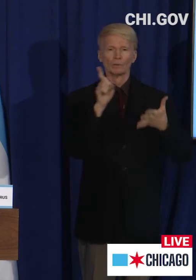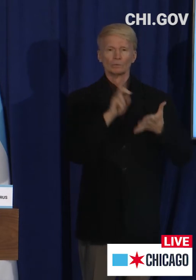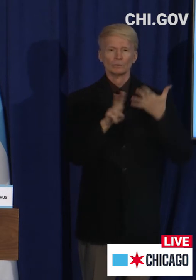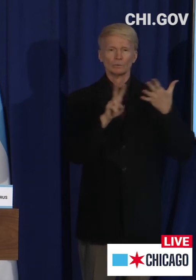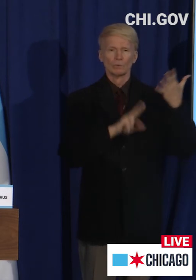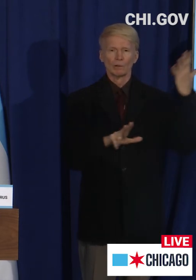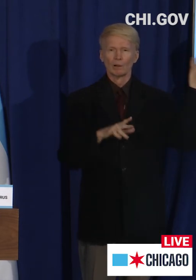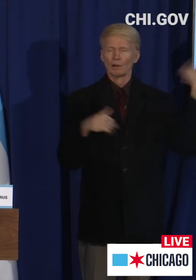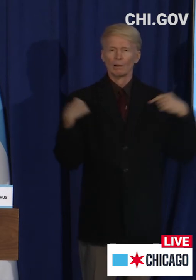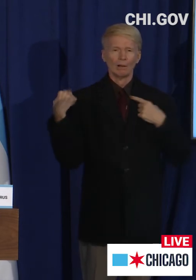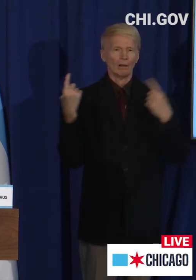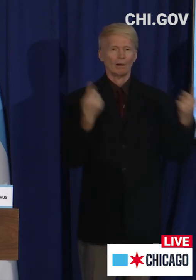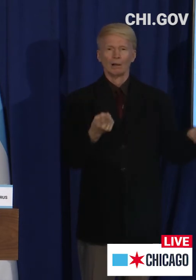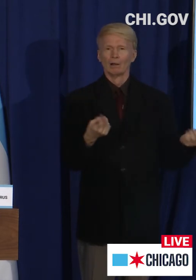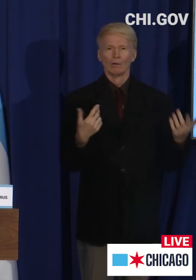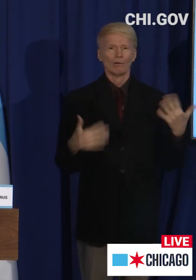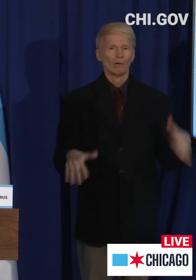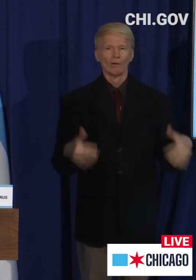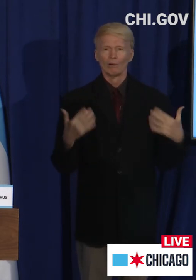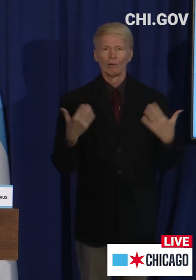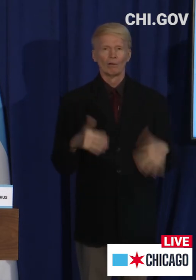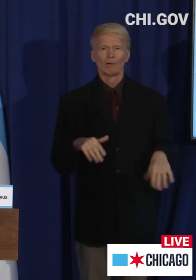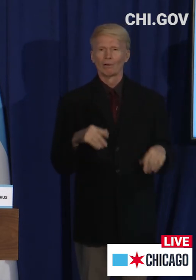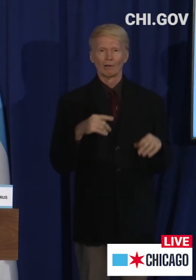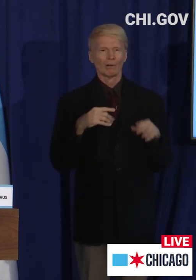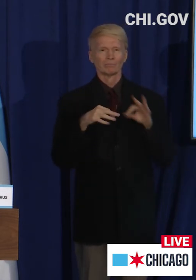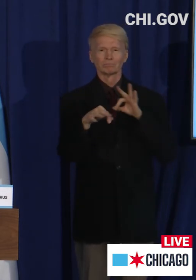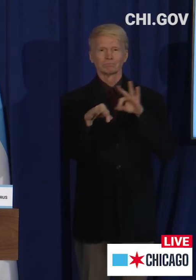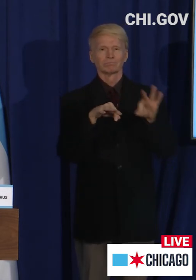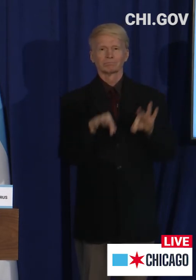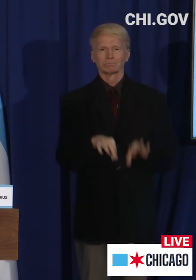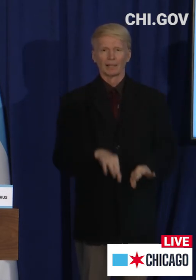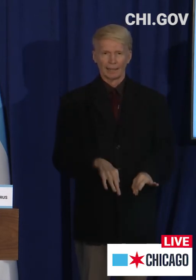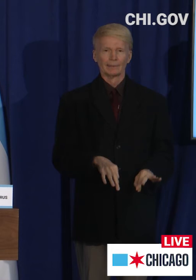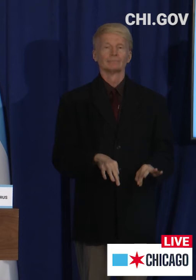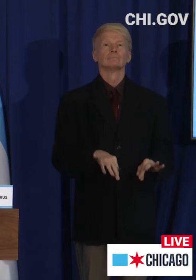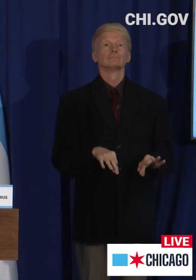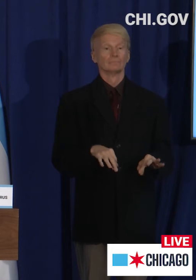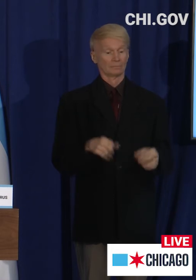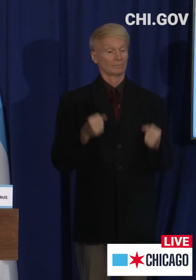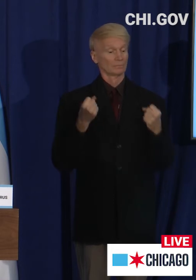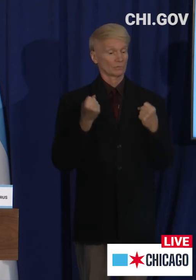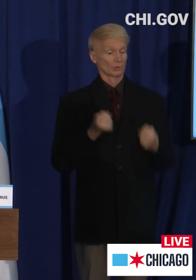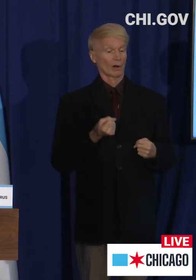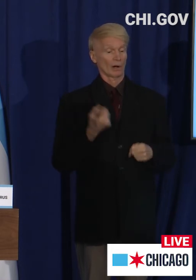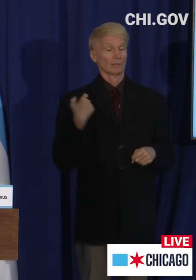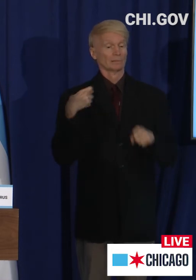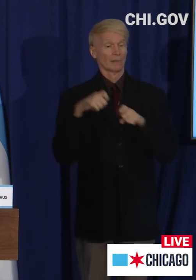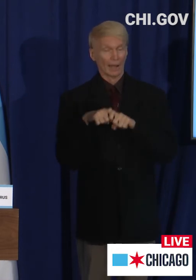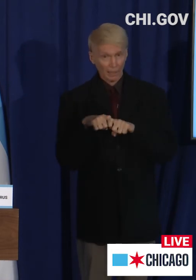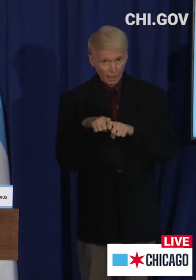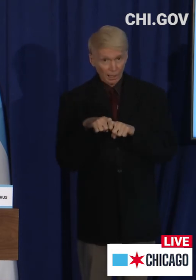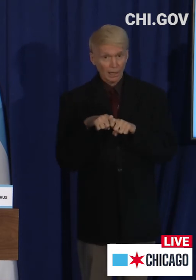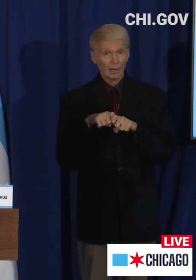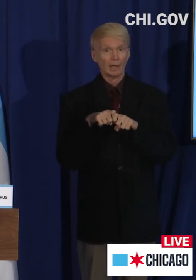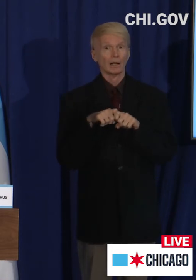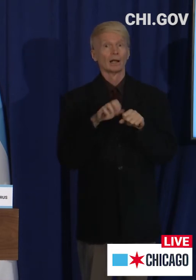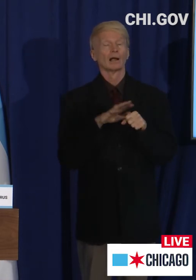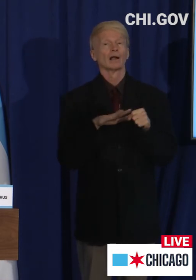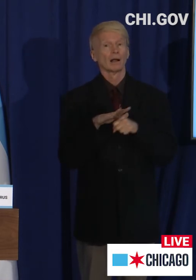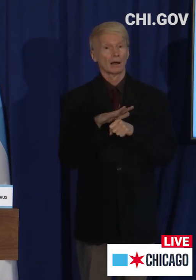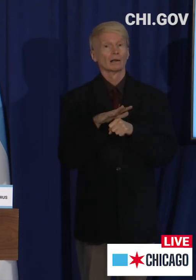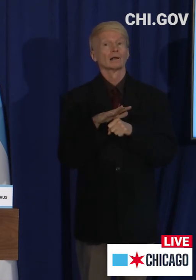we have disproportionately seen cases, particularly among Latino or Hispanic